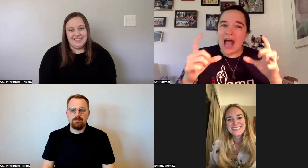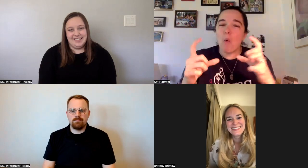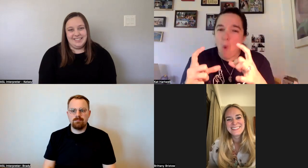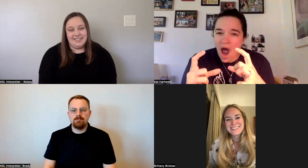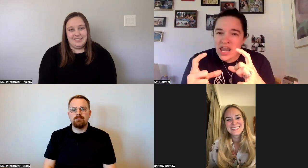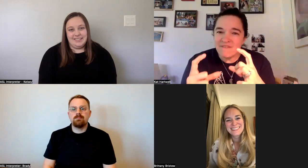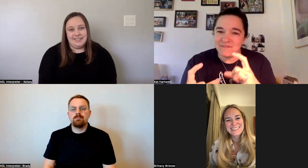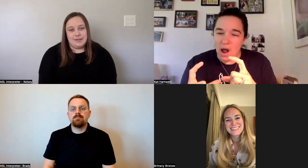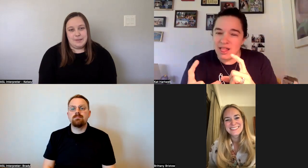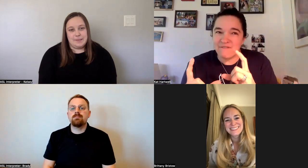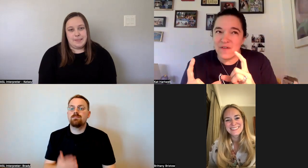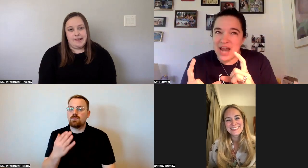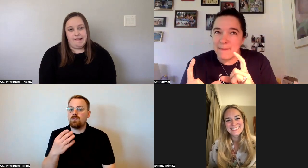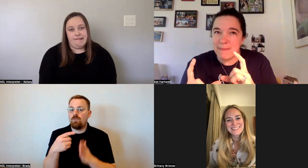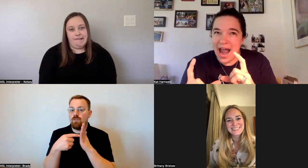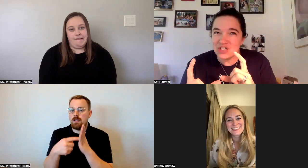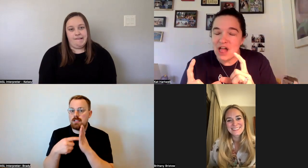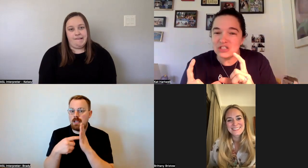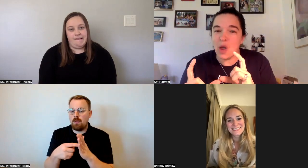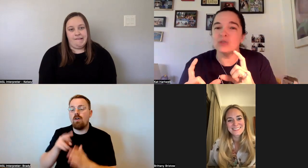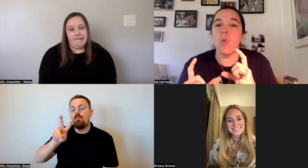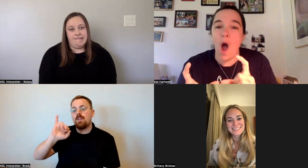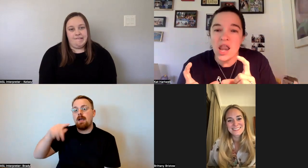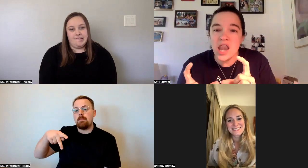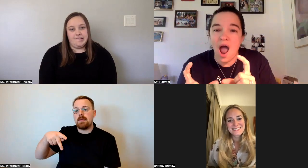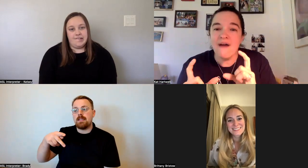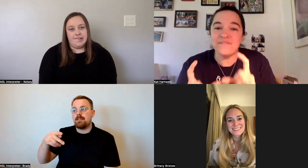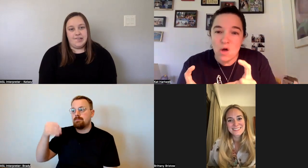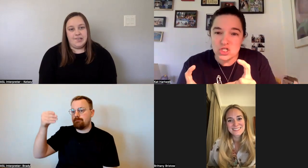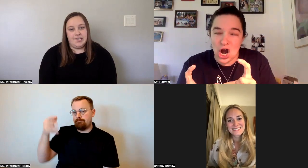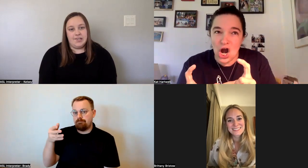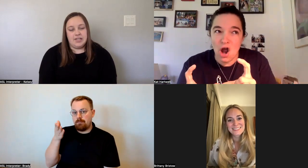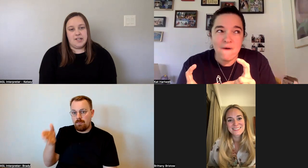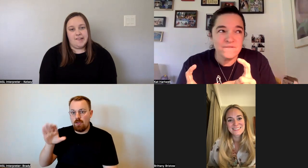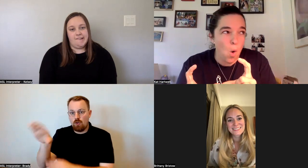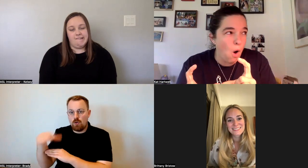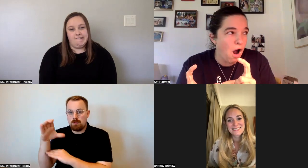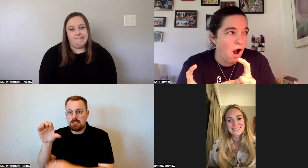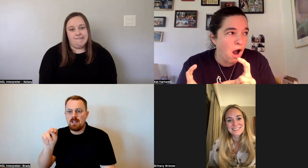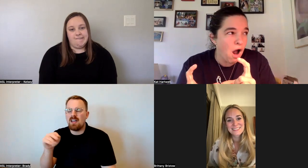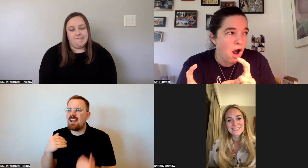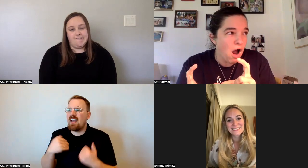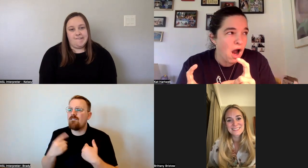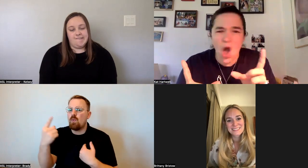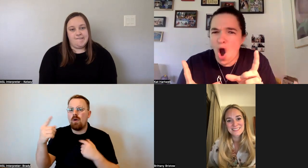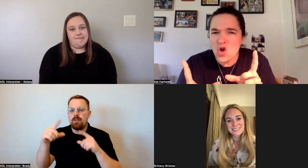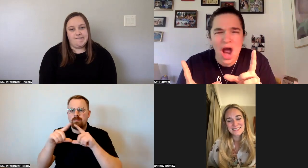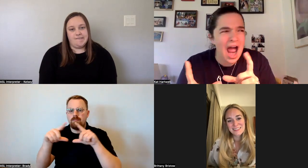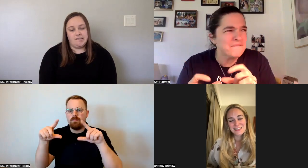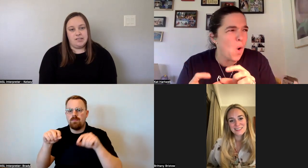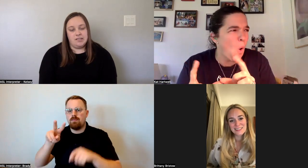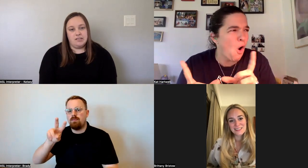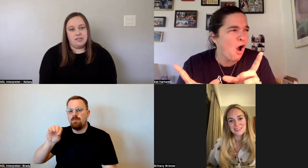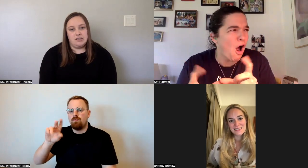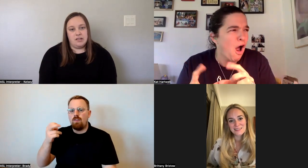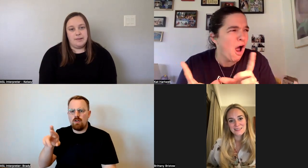okay. Like like for the VIP package, I looked there was one voucher for an